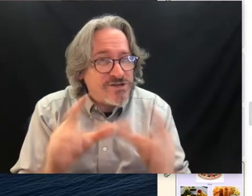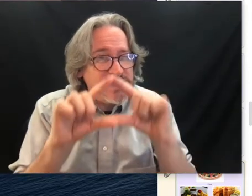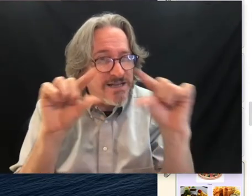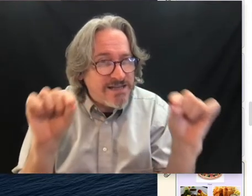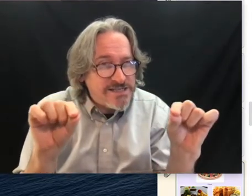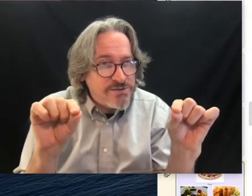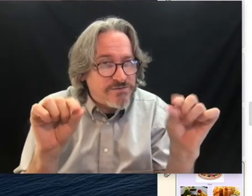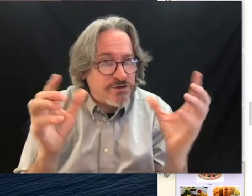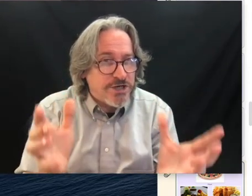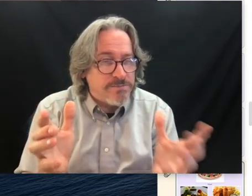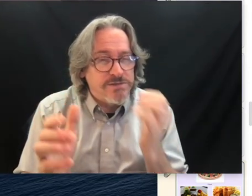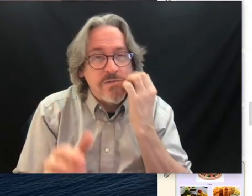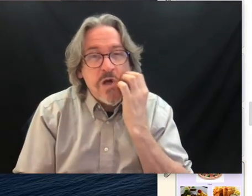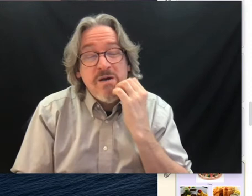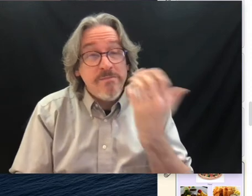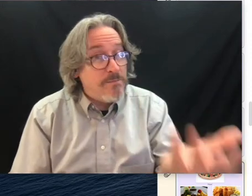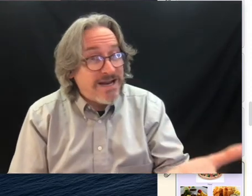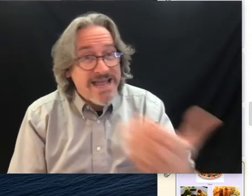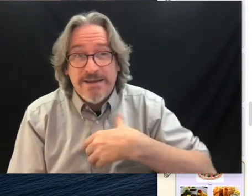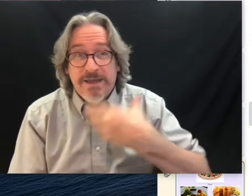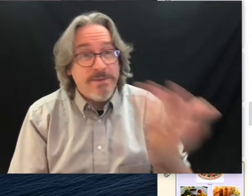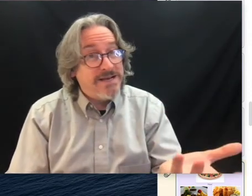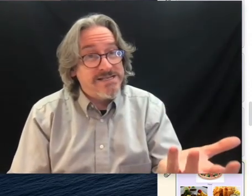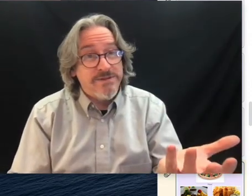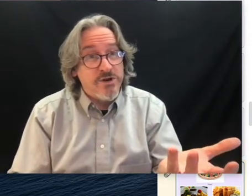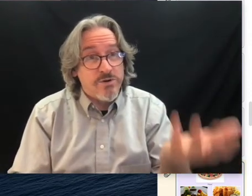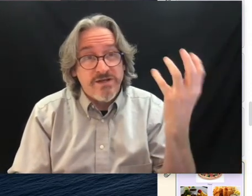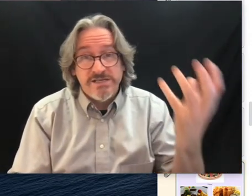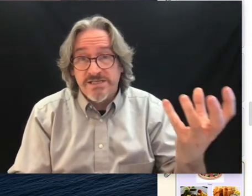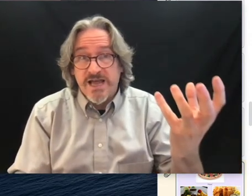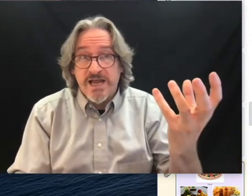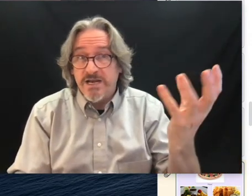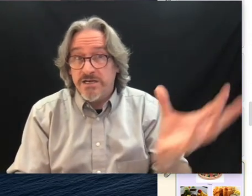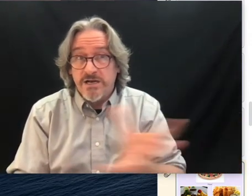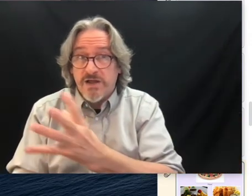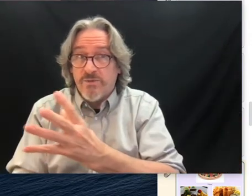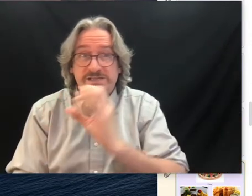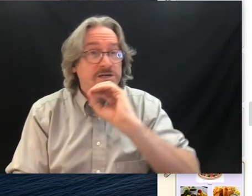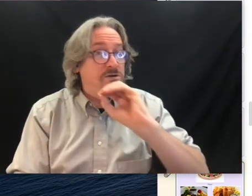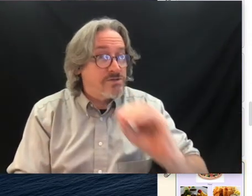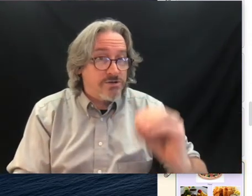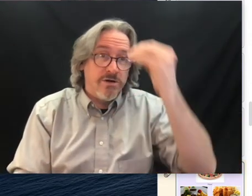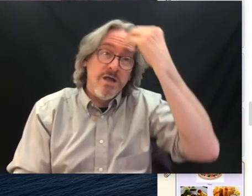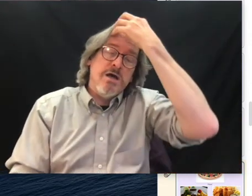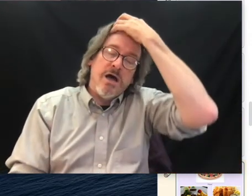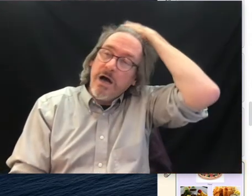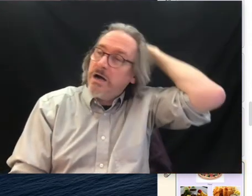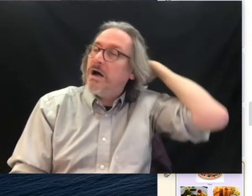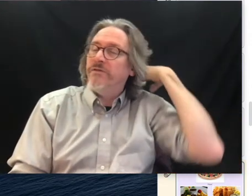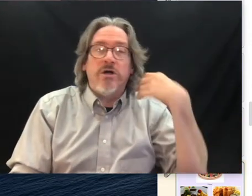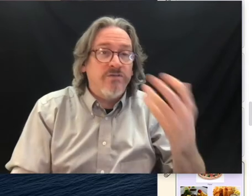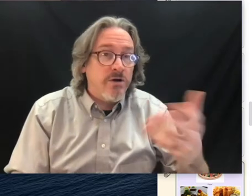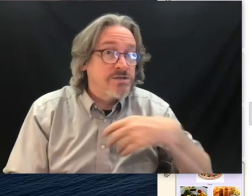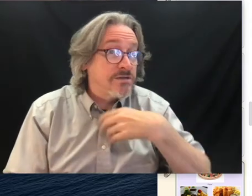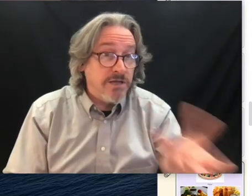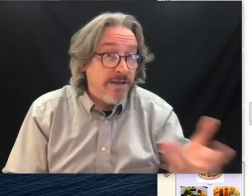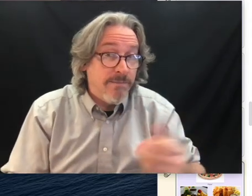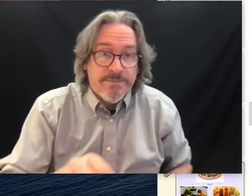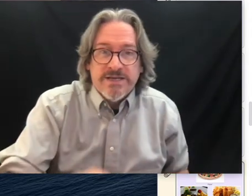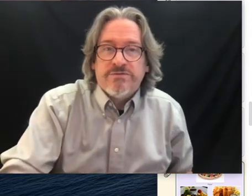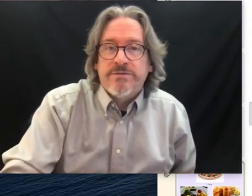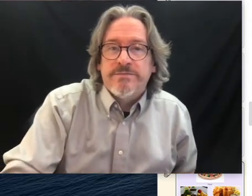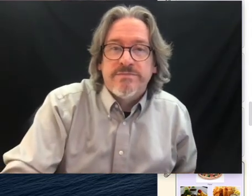never seen this used for chips. But again, it may be because I'm in the Northeast, and on the West Coast or on the Gulf Coast,